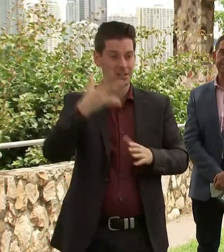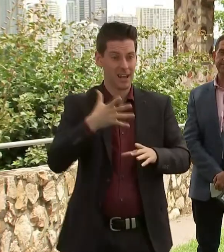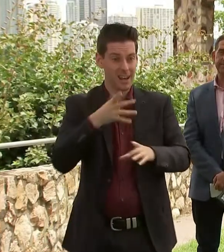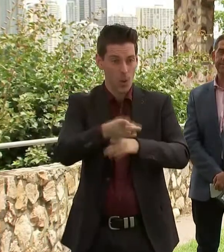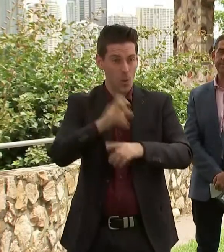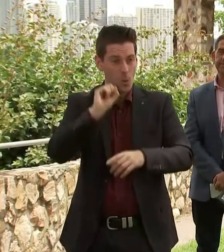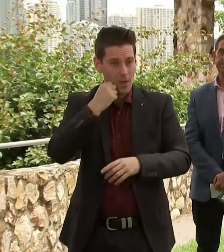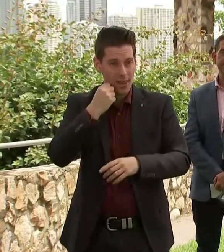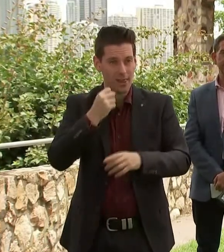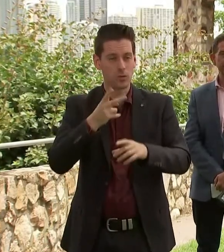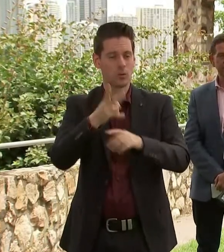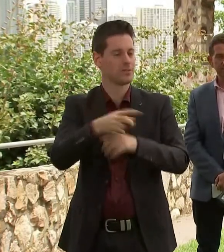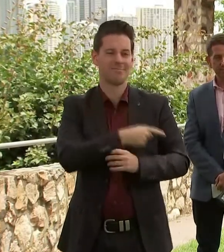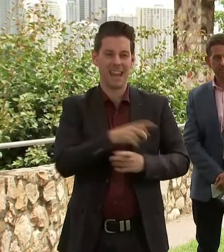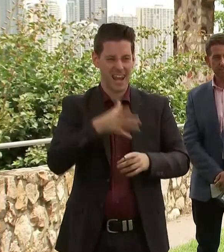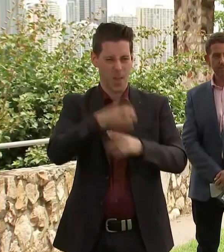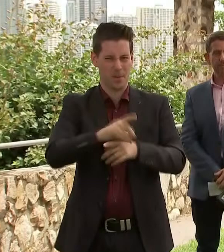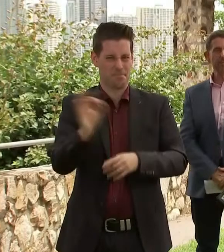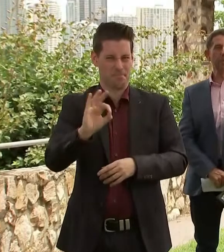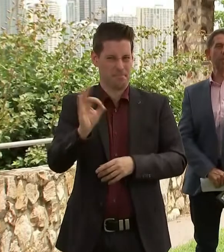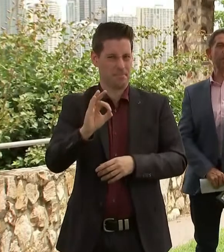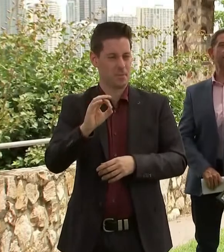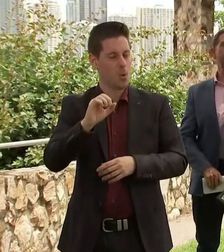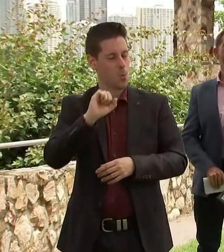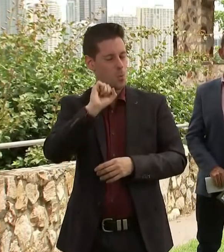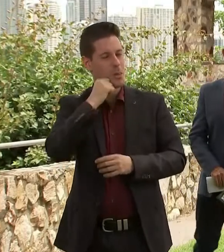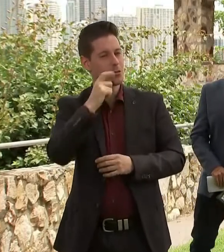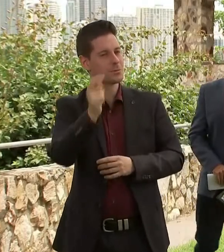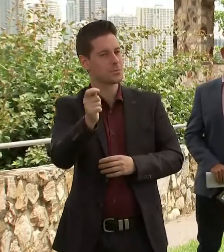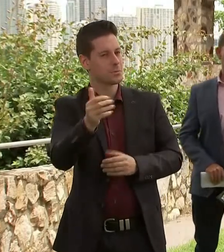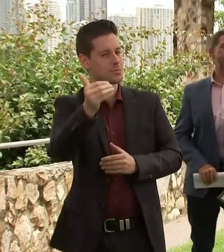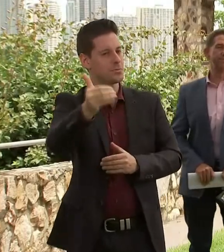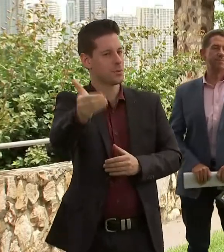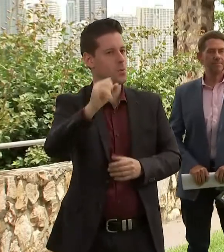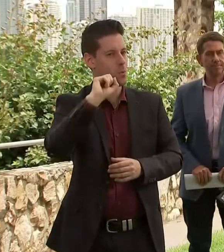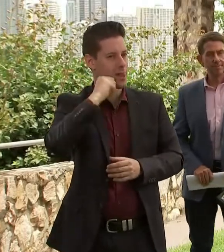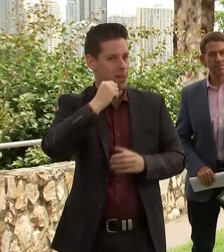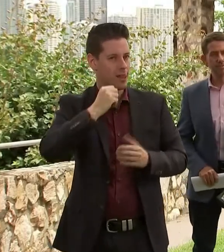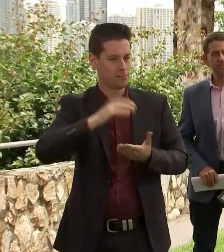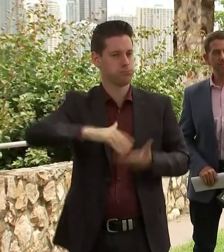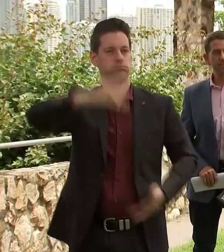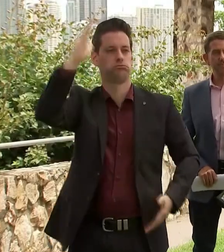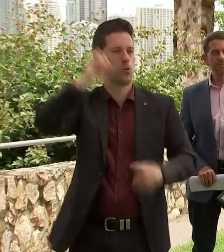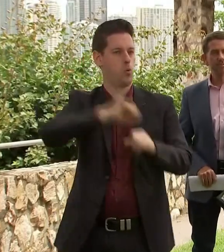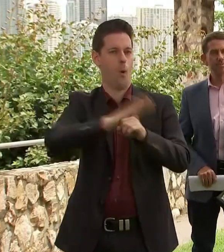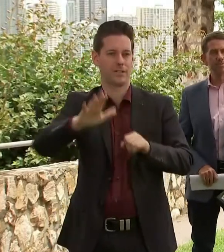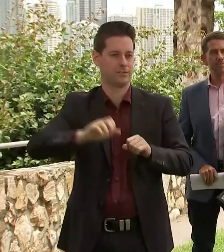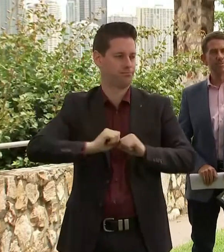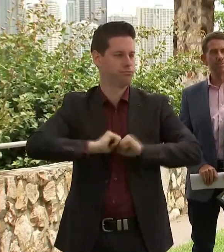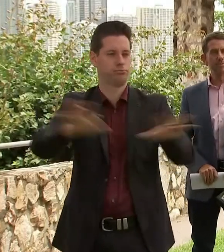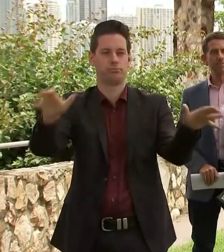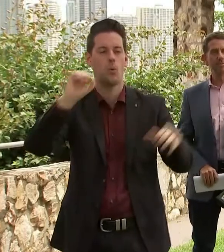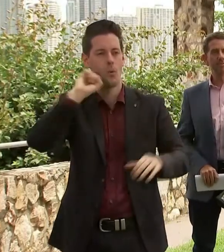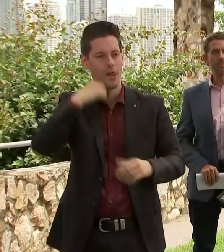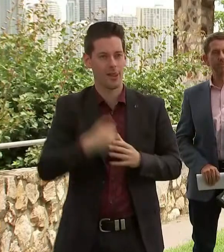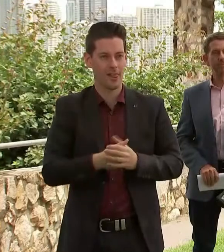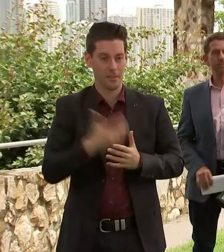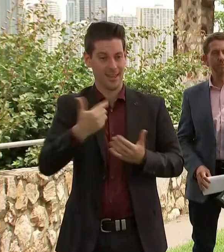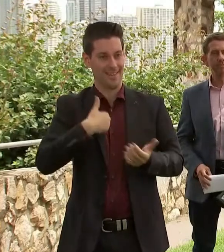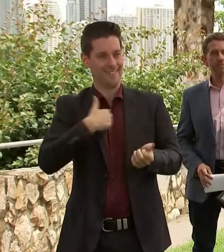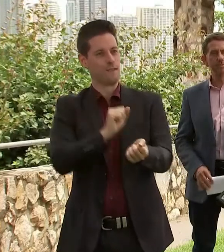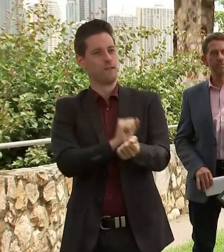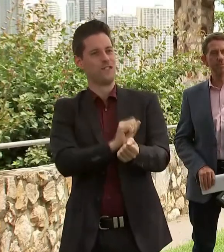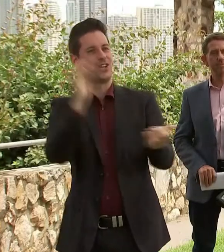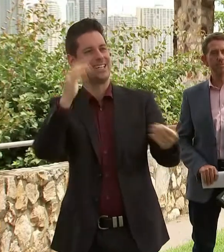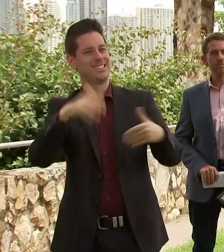I can't see it being next week, but it will be imminent, and this is why we've been saying there's no Freedom Day, right? Like